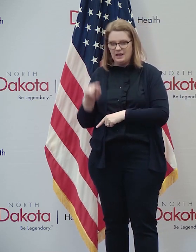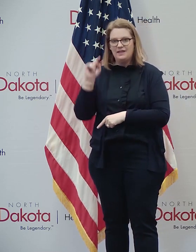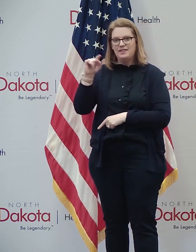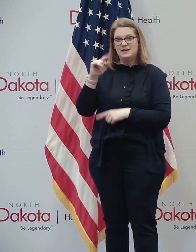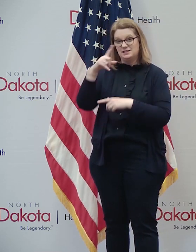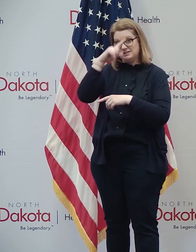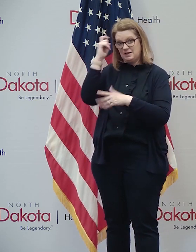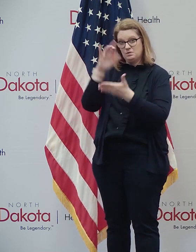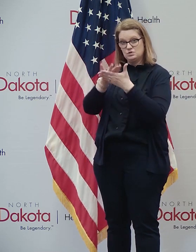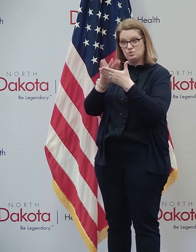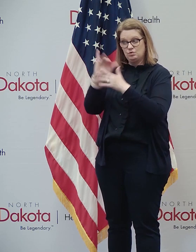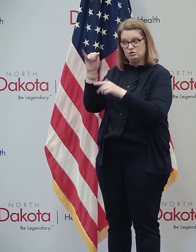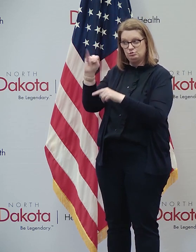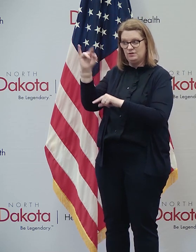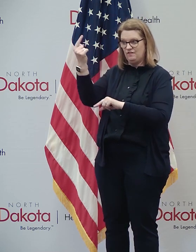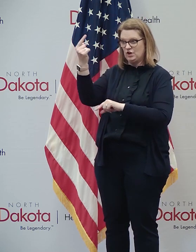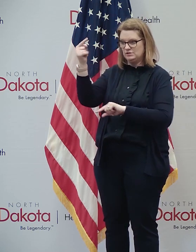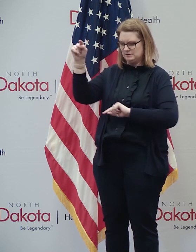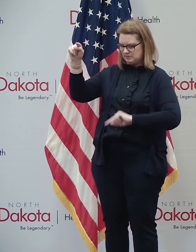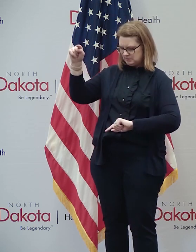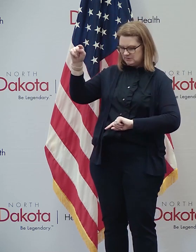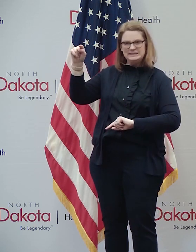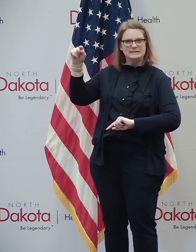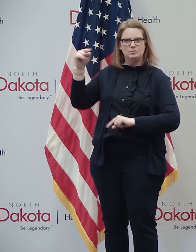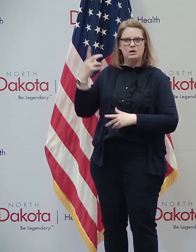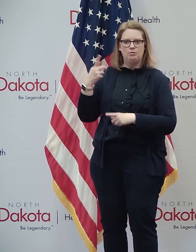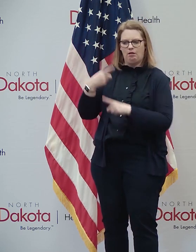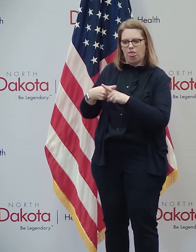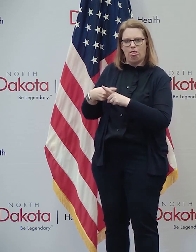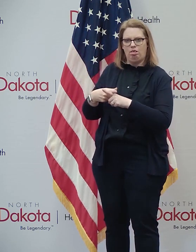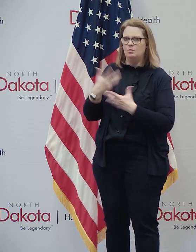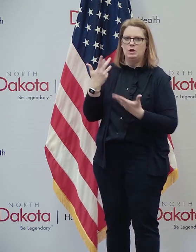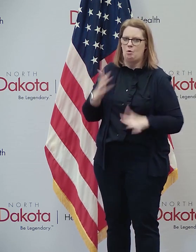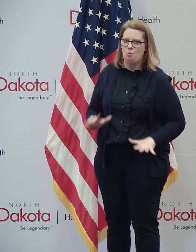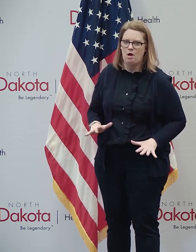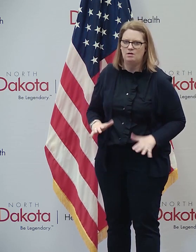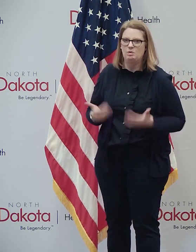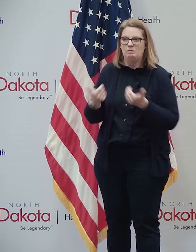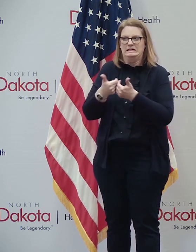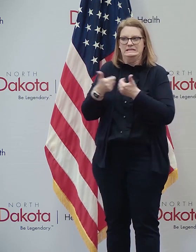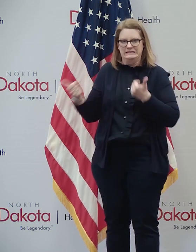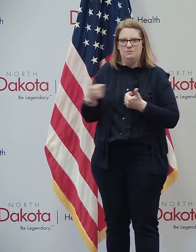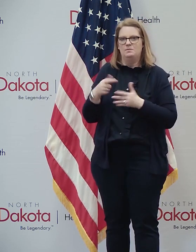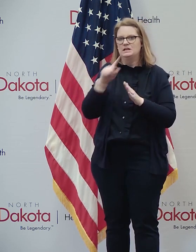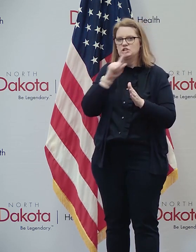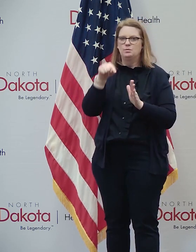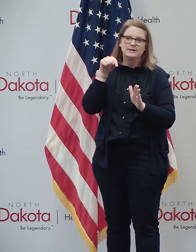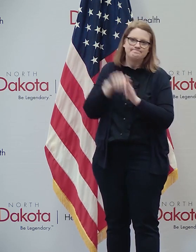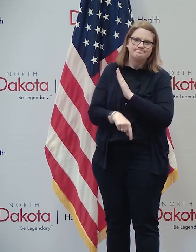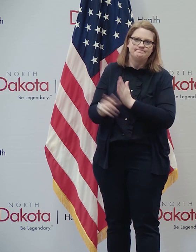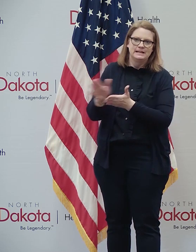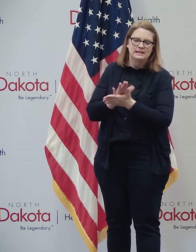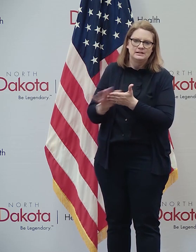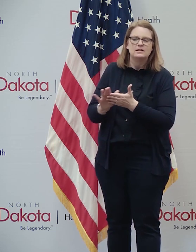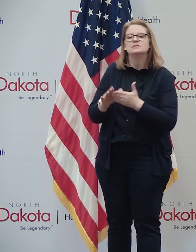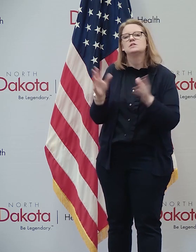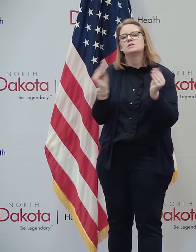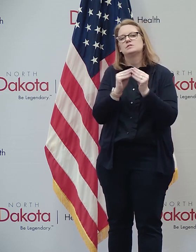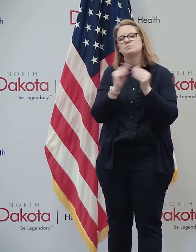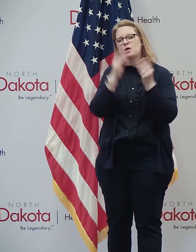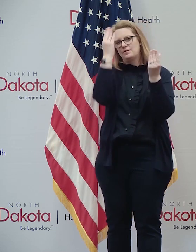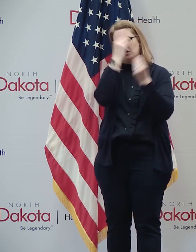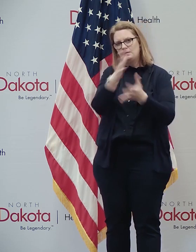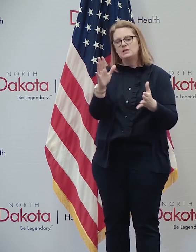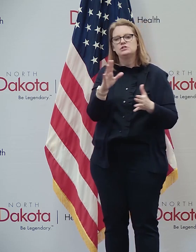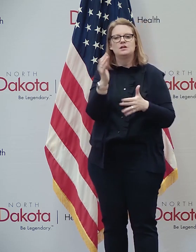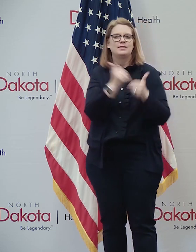not have those two periods overlap. And so again, more details in the executive order or on the DPI website. But